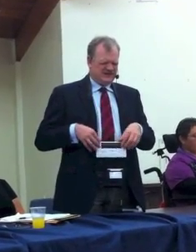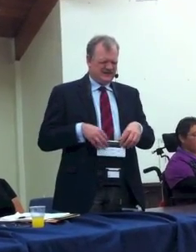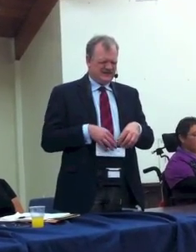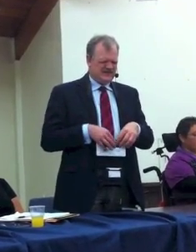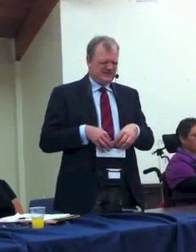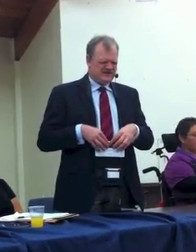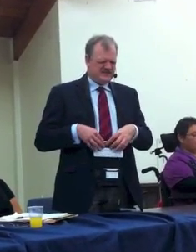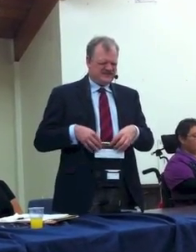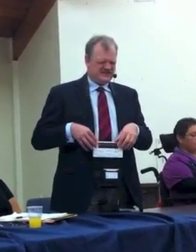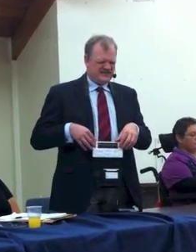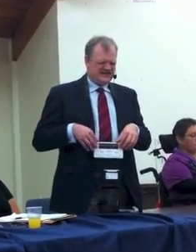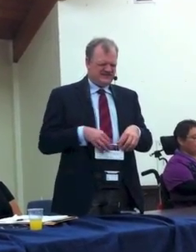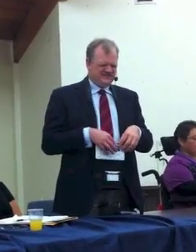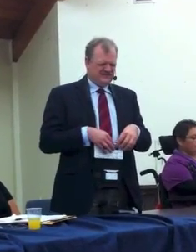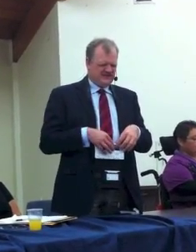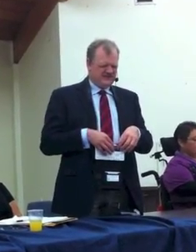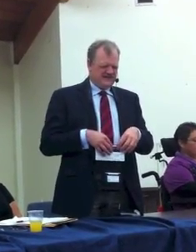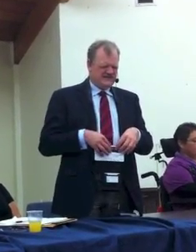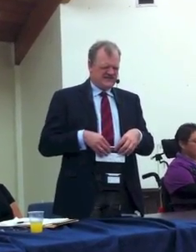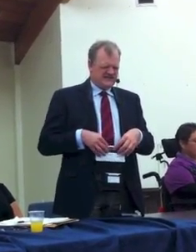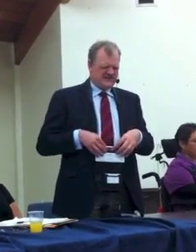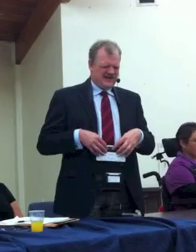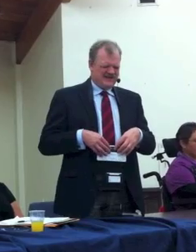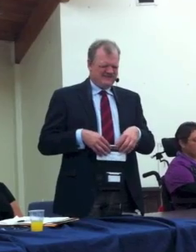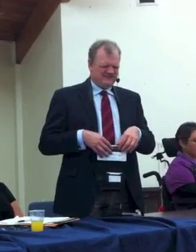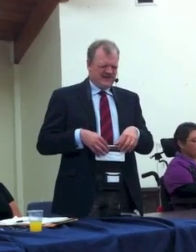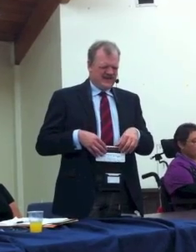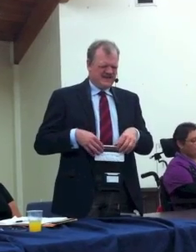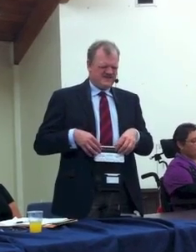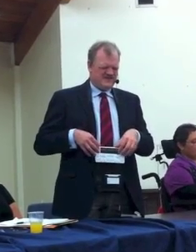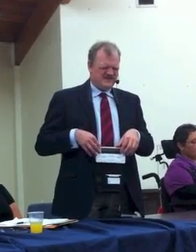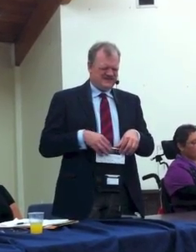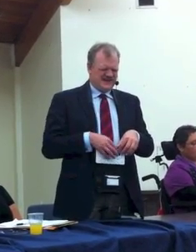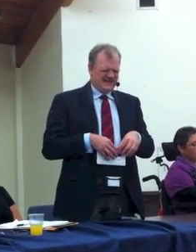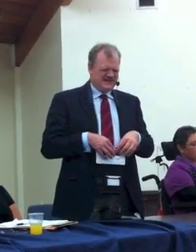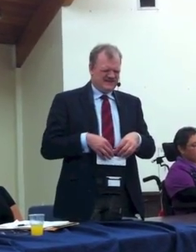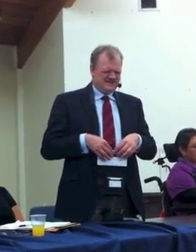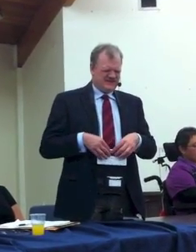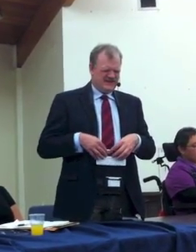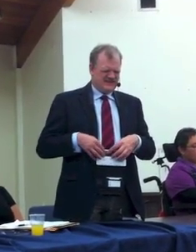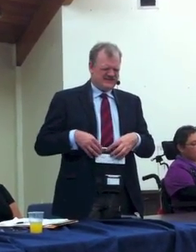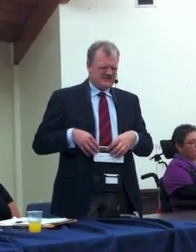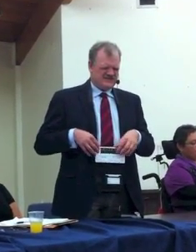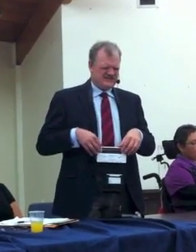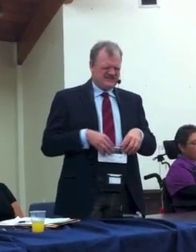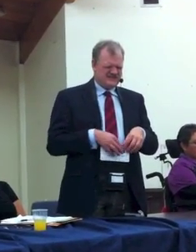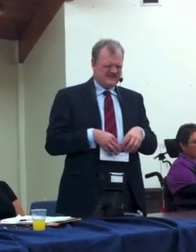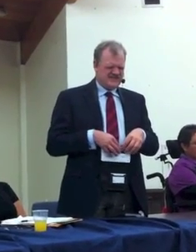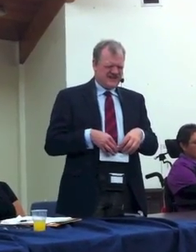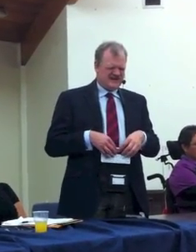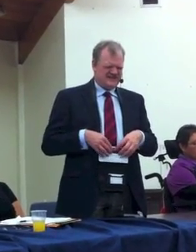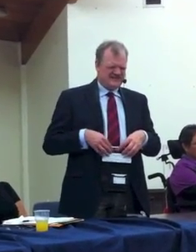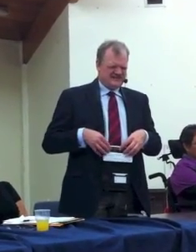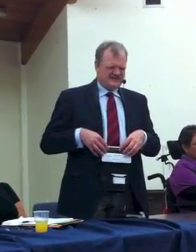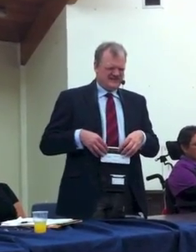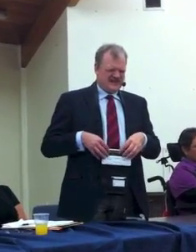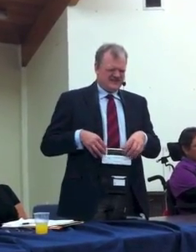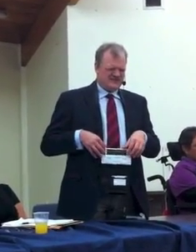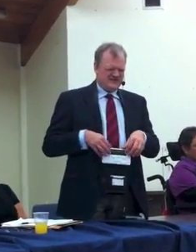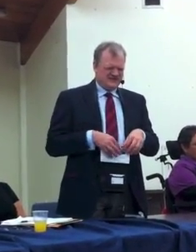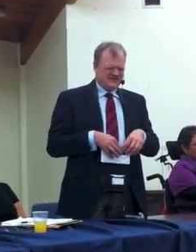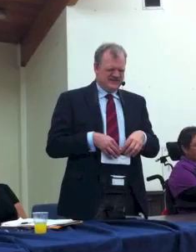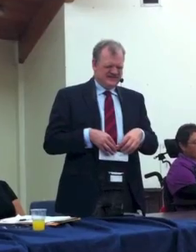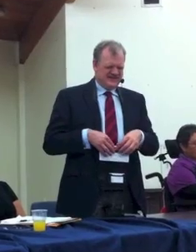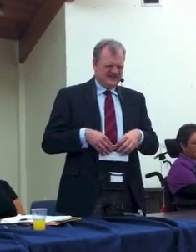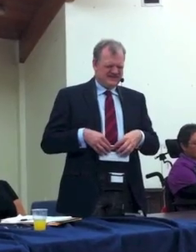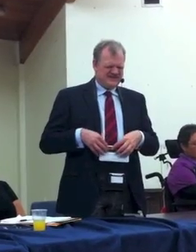how a lawyer on the opposing side could easily have a field day with any such instances and argue that